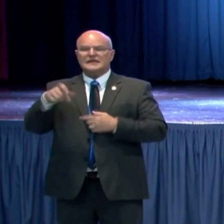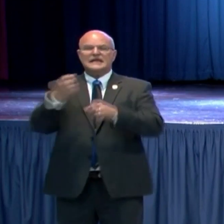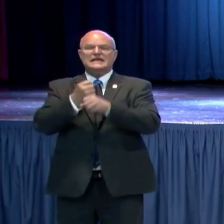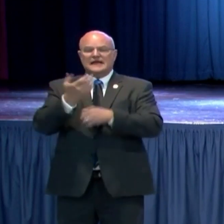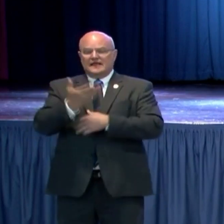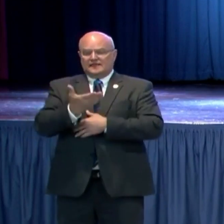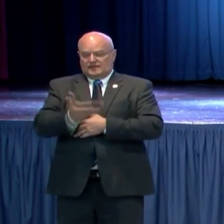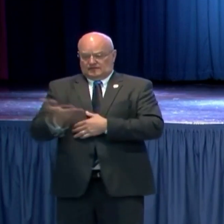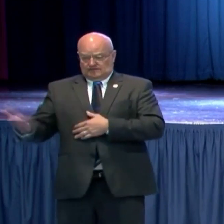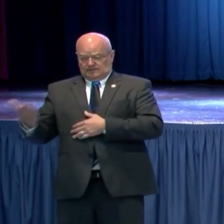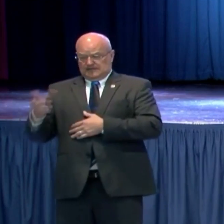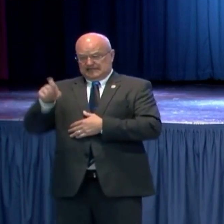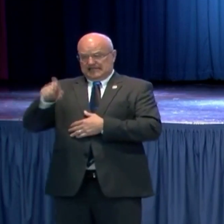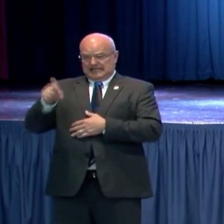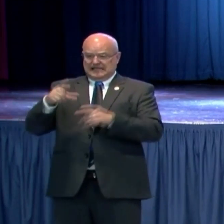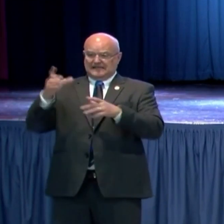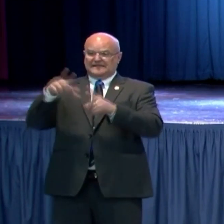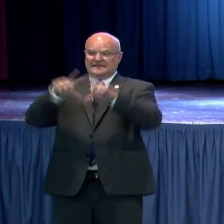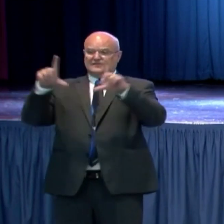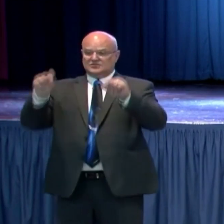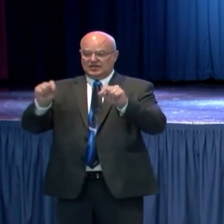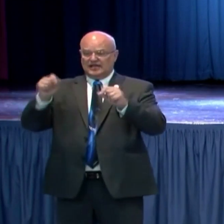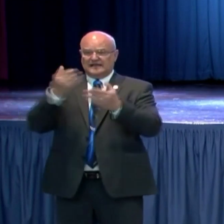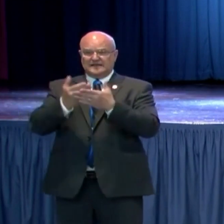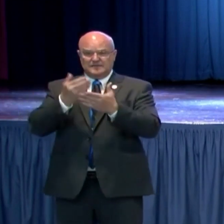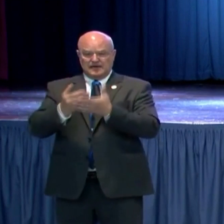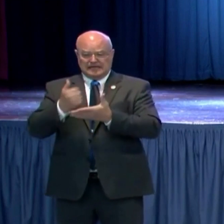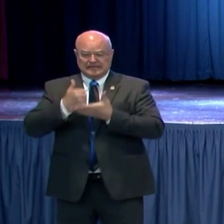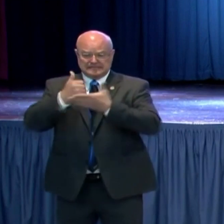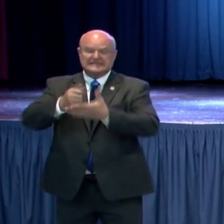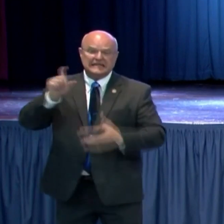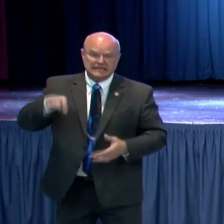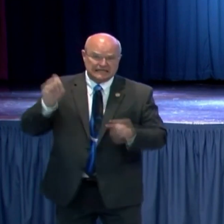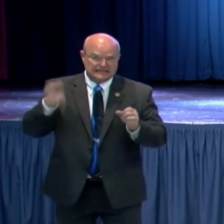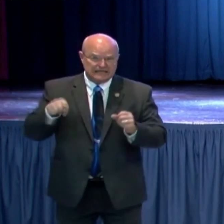the resources. They need to get the check. They need to get the financial